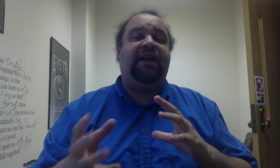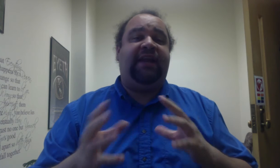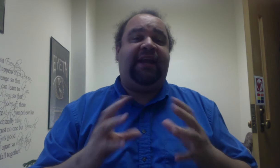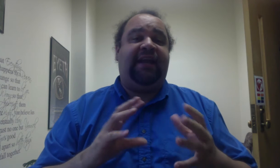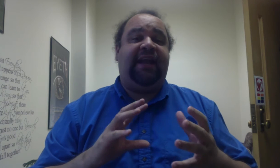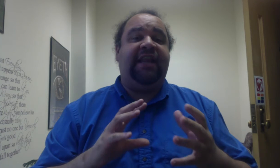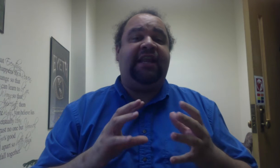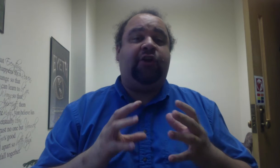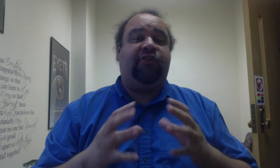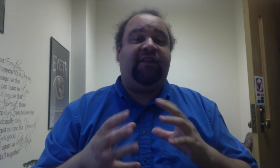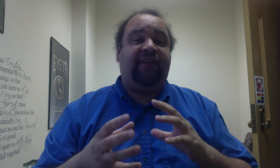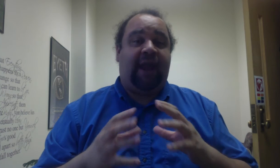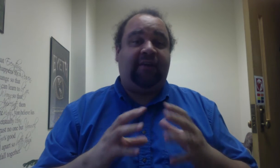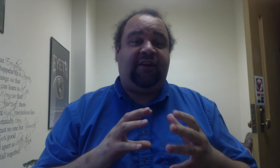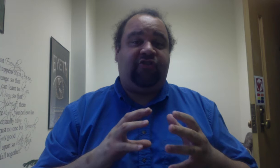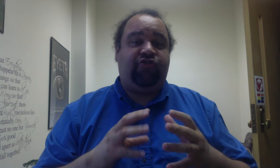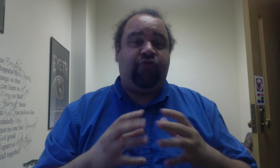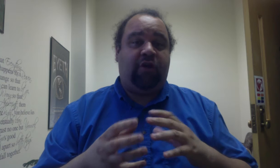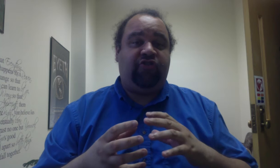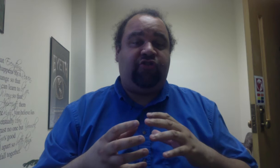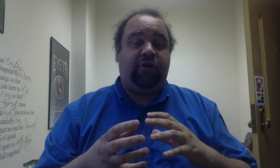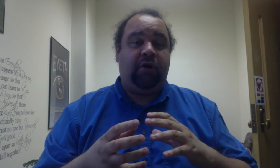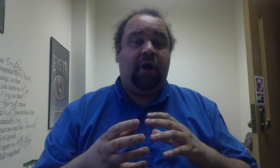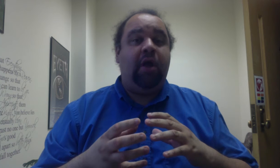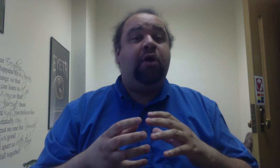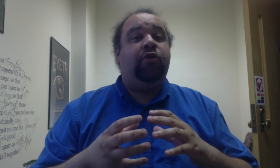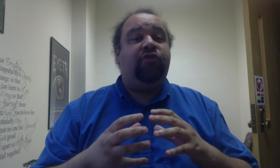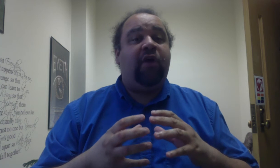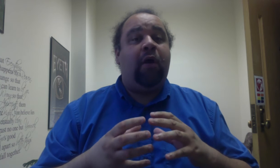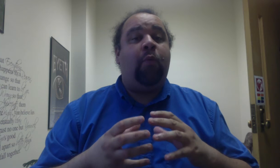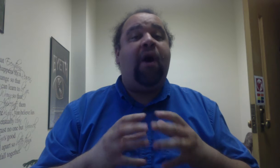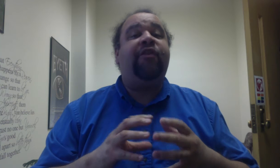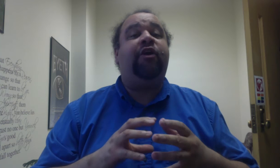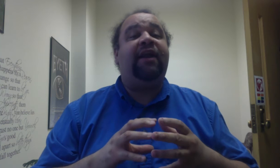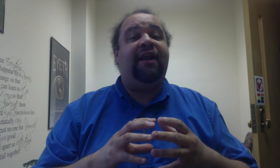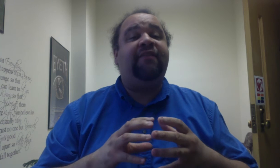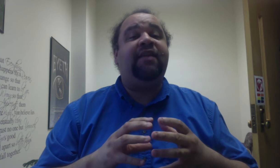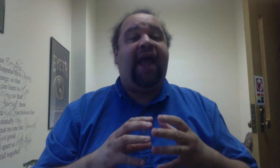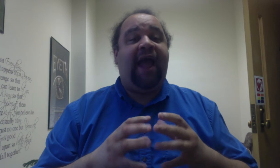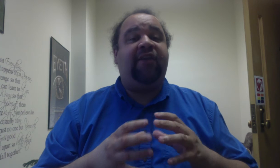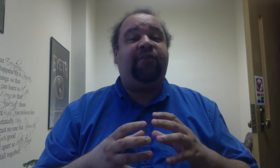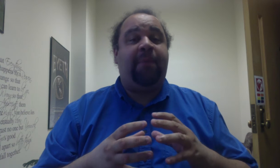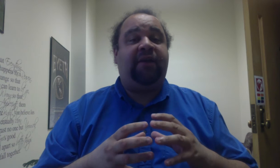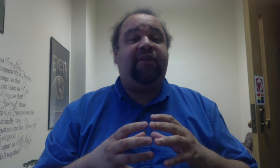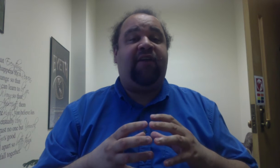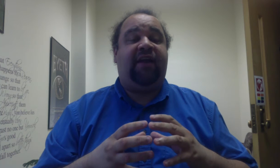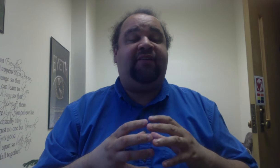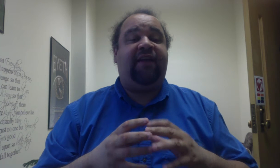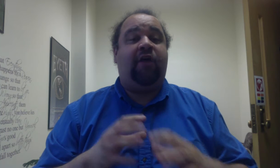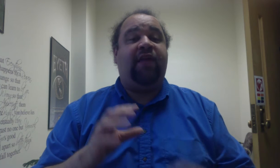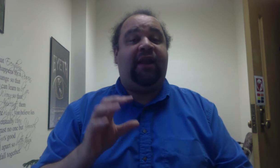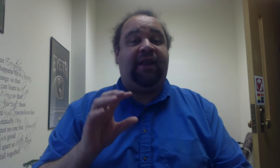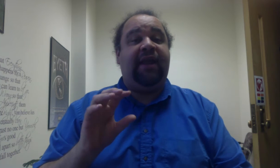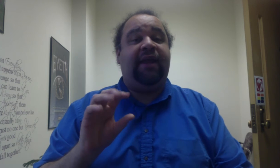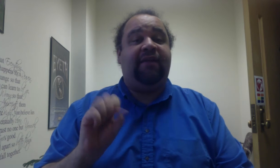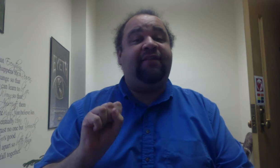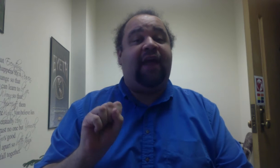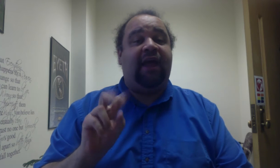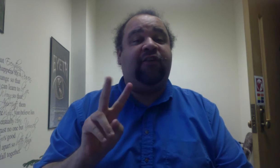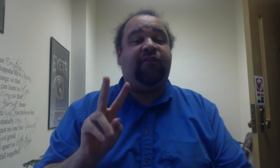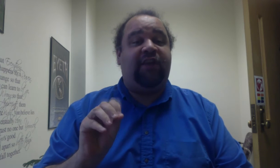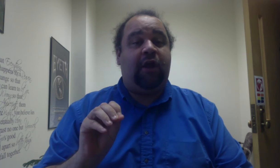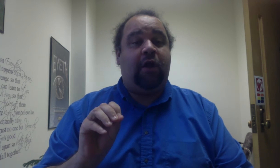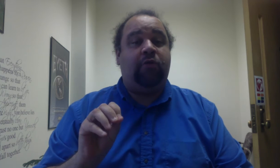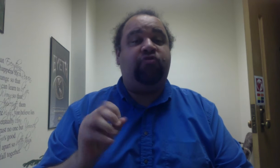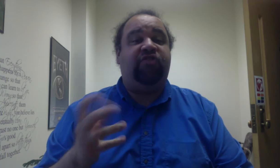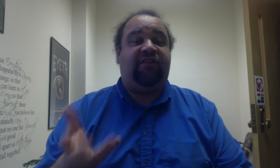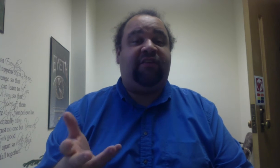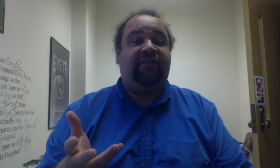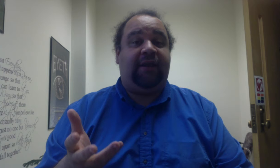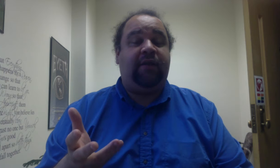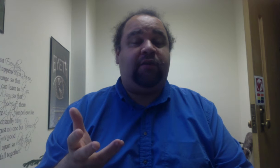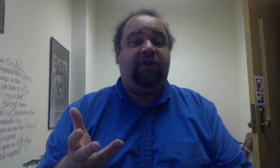fluidity in their syntactic structure. So while there is an aspect of ASL that is SVO, just as English